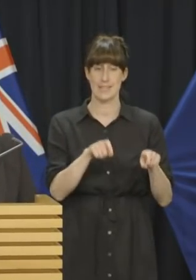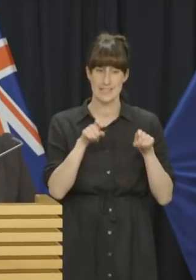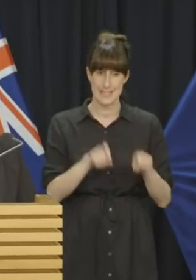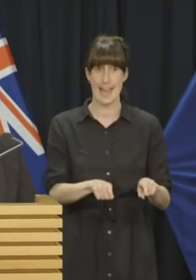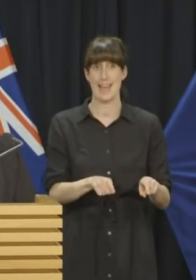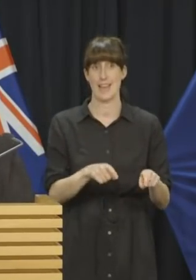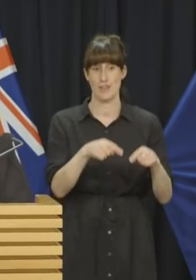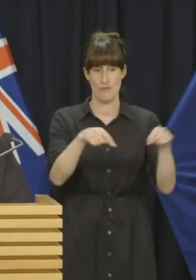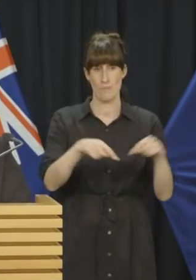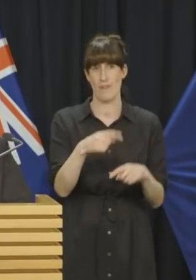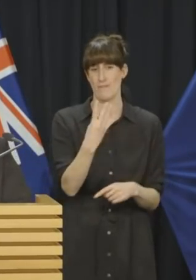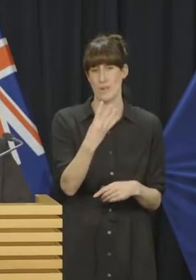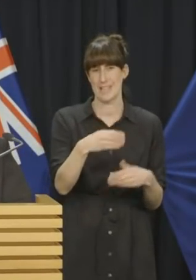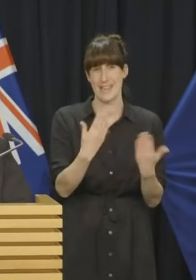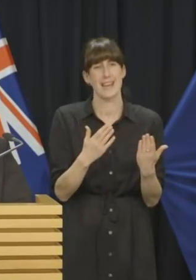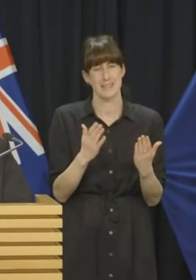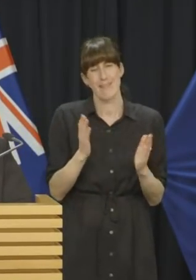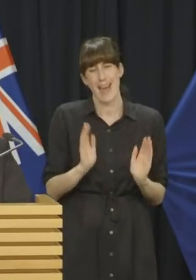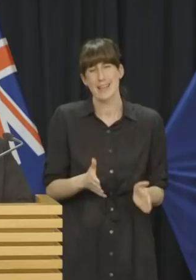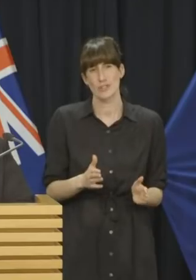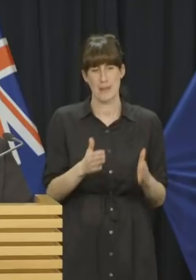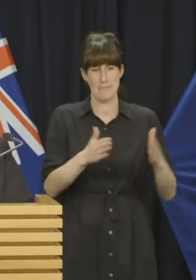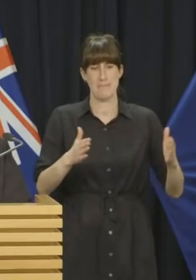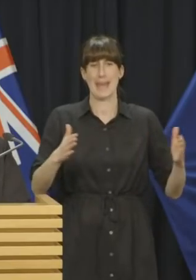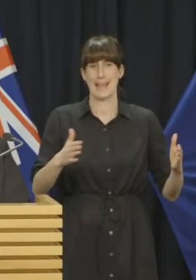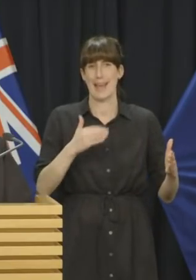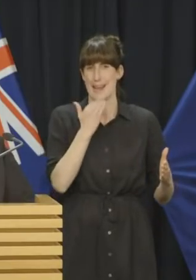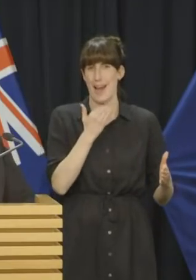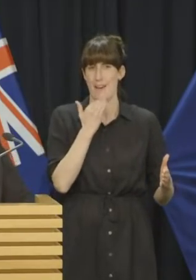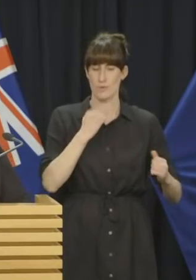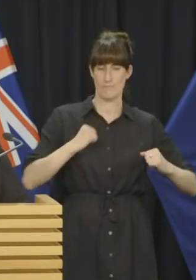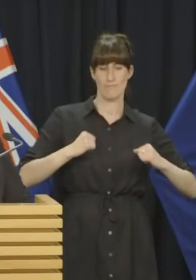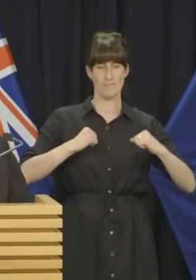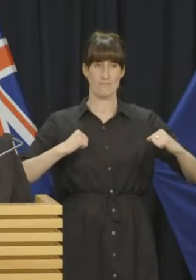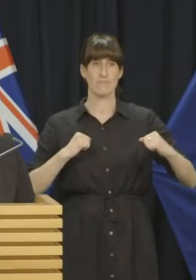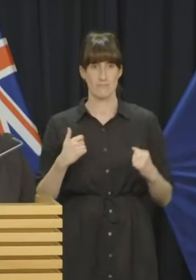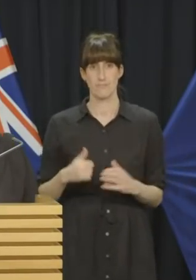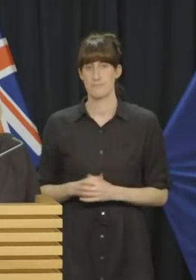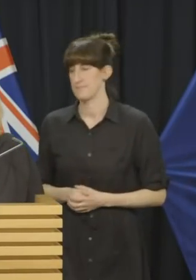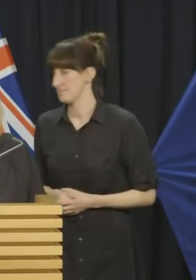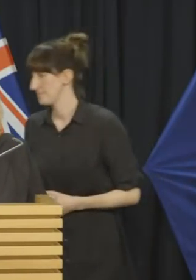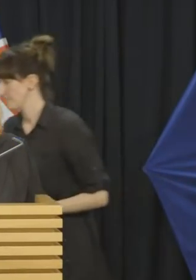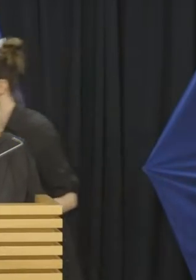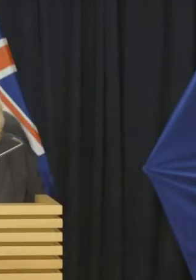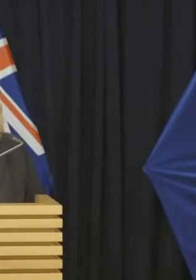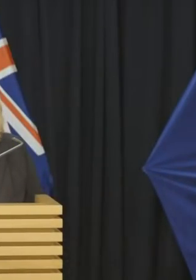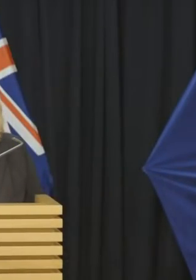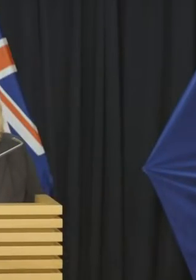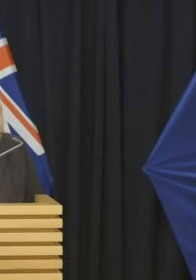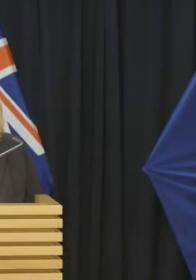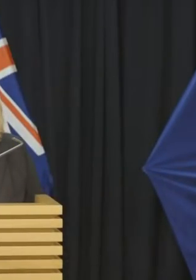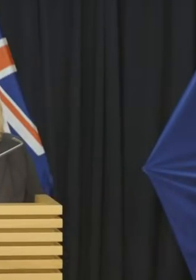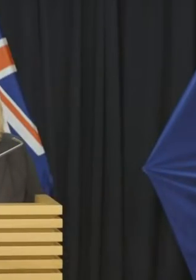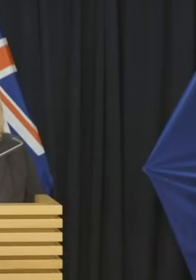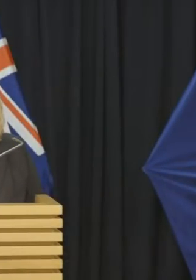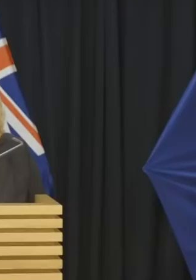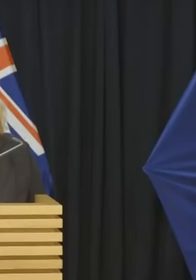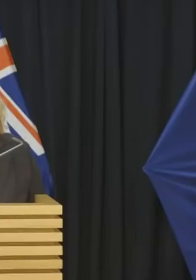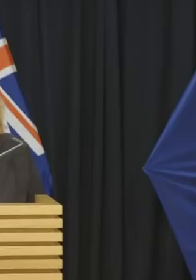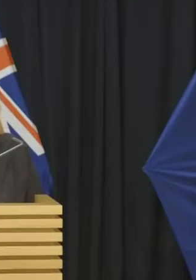days, that health have set some guidelines around the size of those rooms. So how much will it cost to collect the